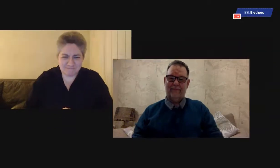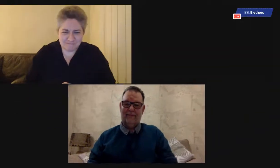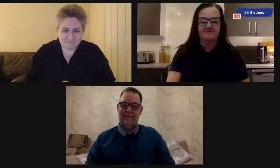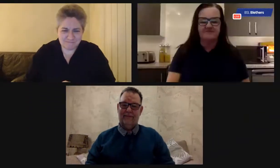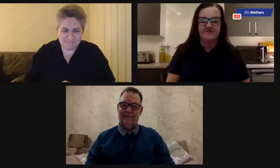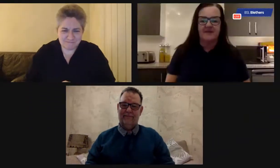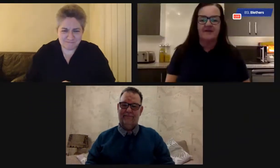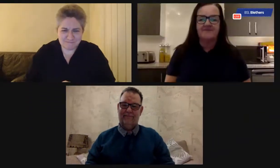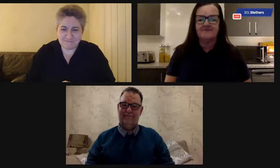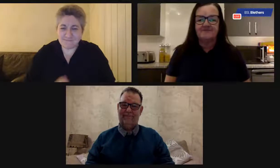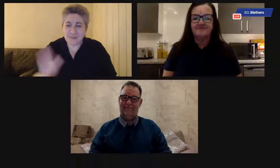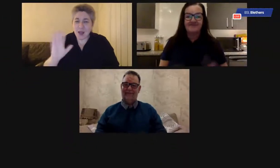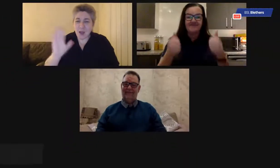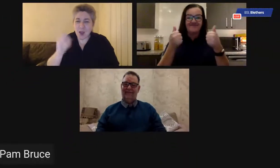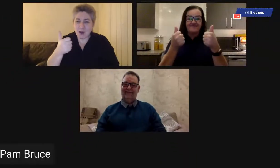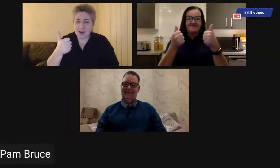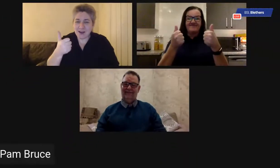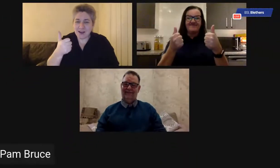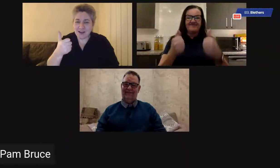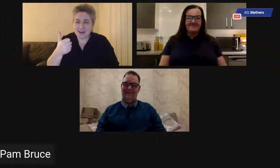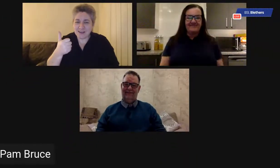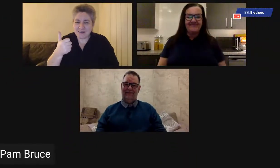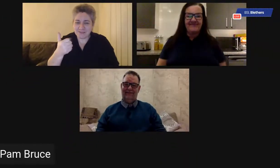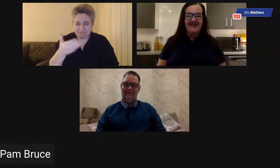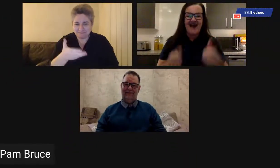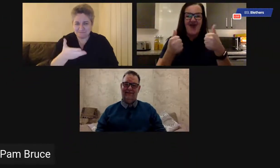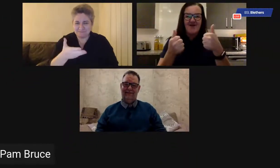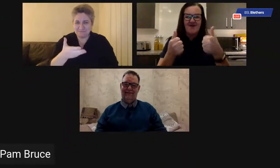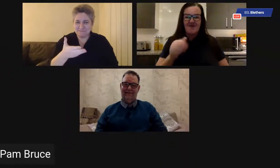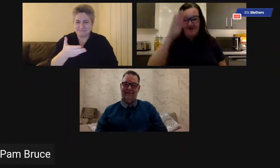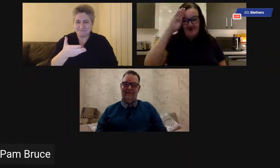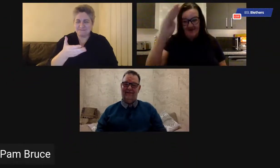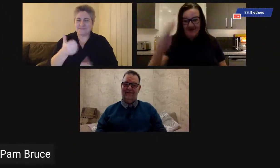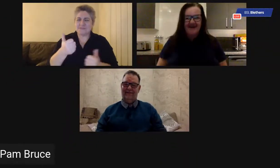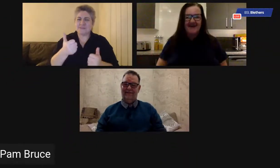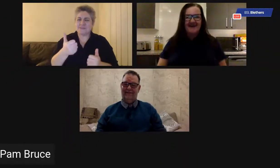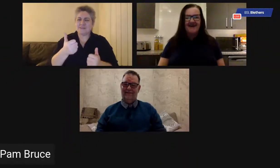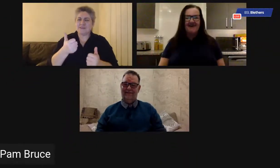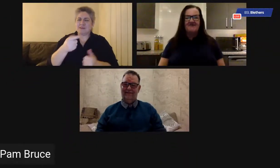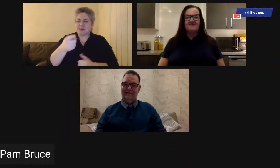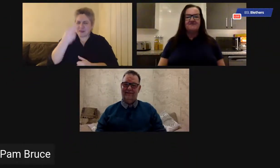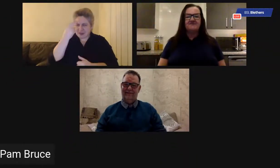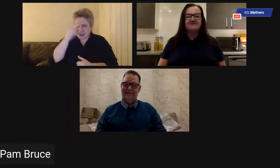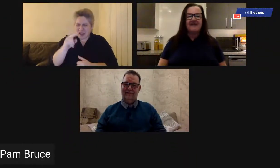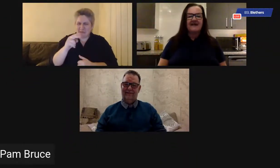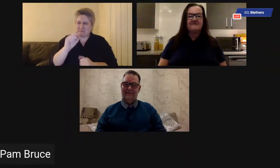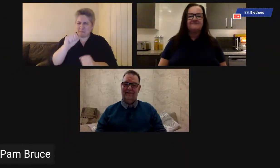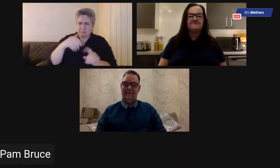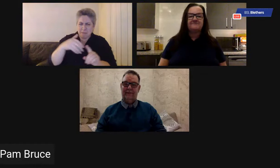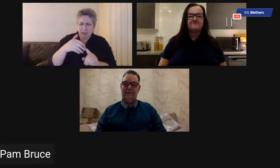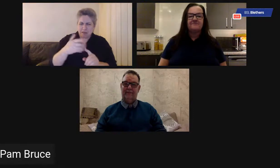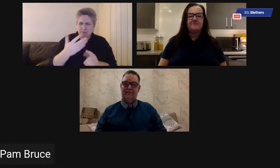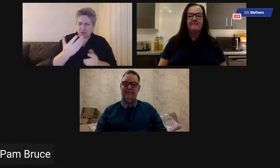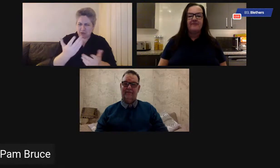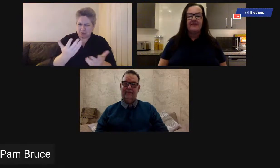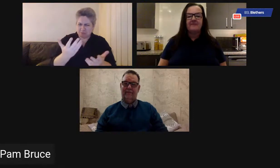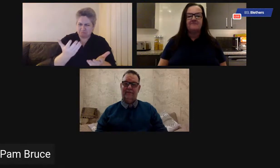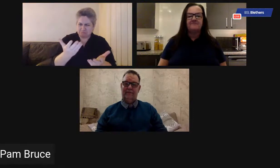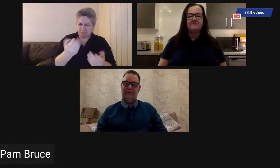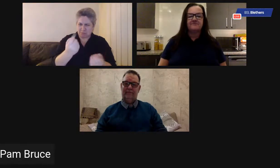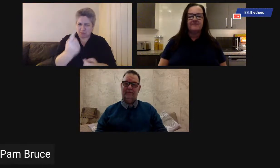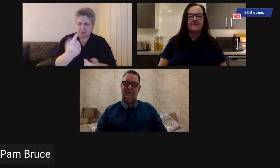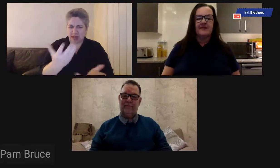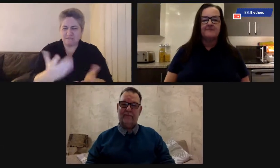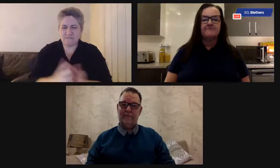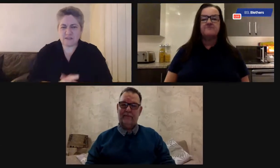before I go into that, I'd like to introduce Pam. Hi, Pam. How are you? Hi there, Avro. Could you